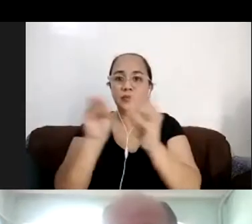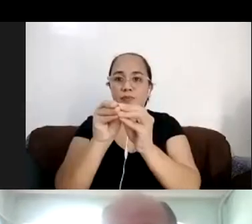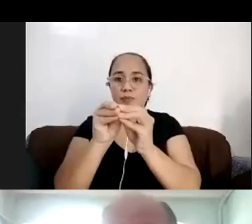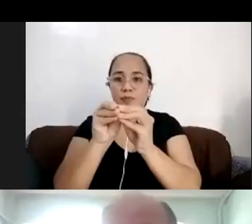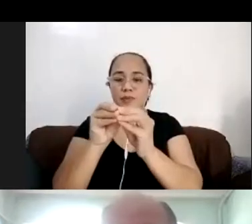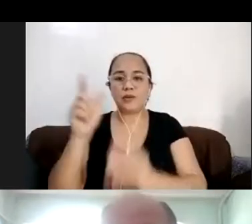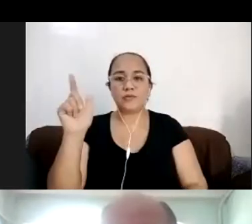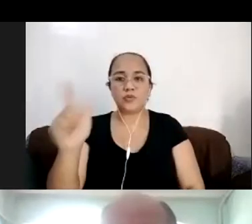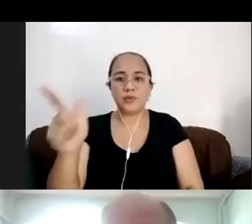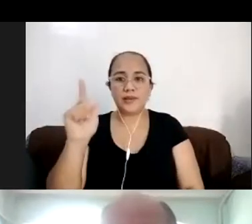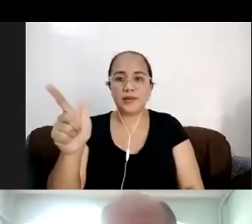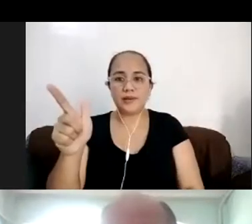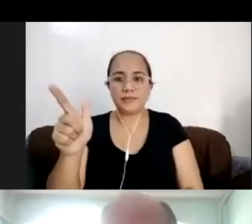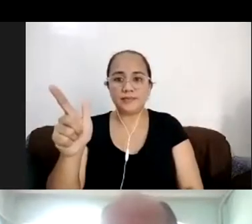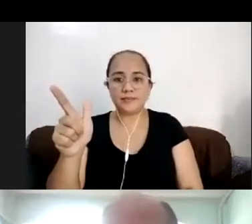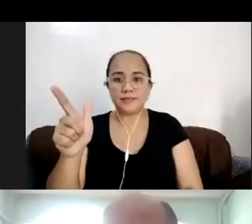20.